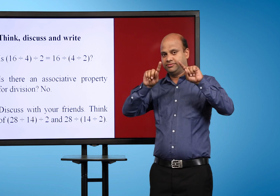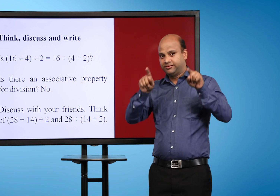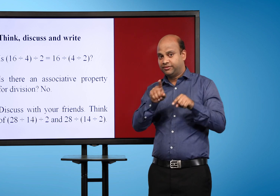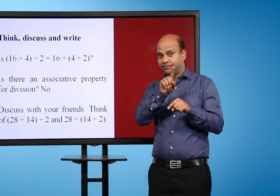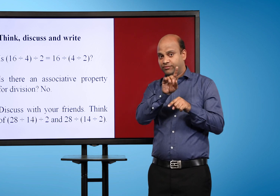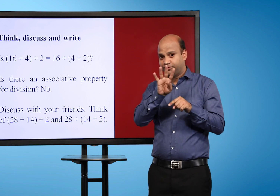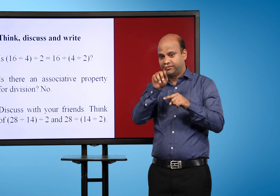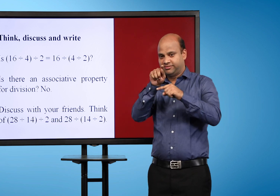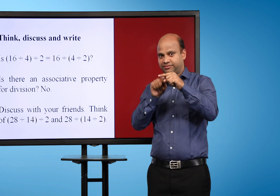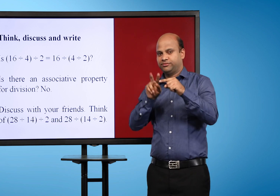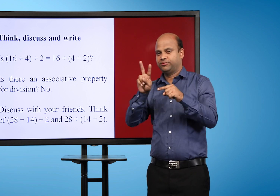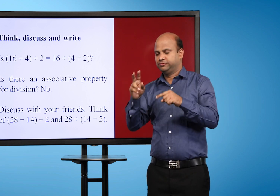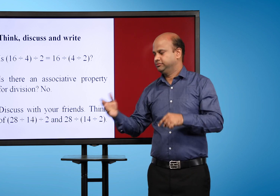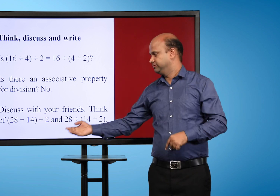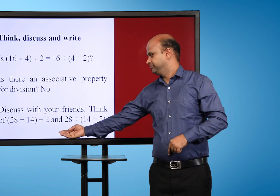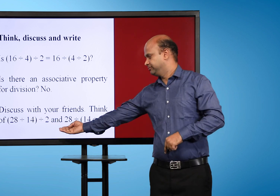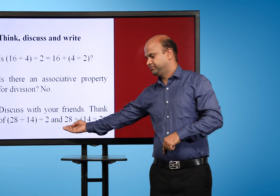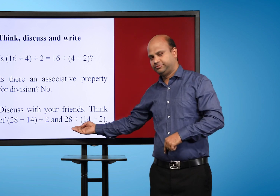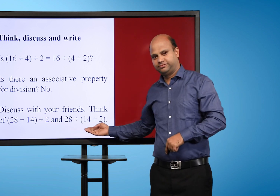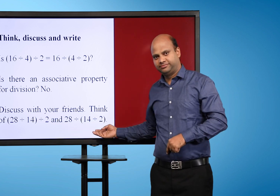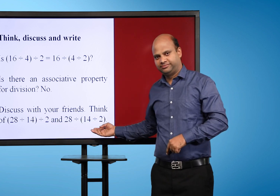divided by, in brackets, 14 divided by 2.